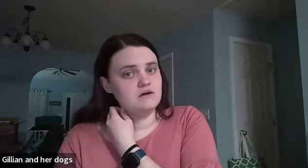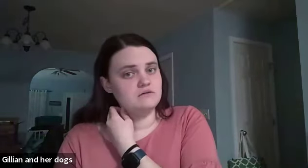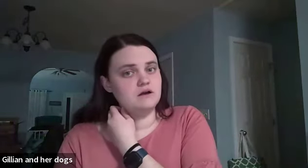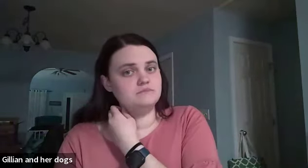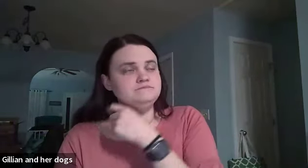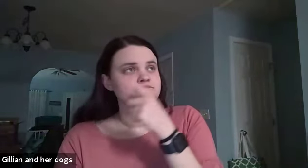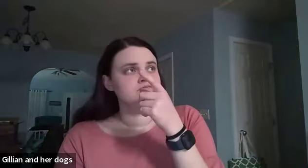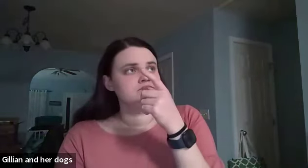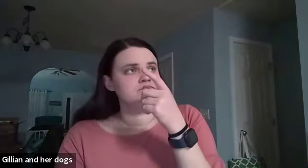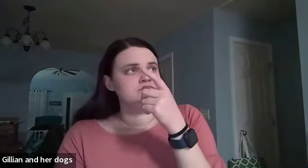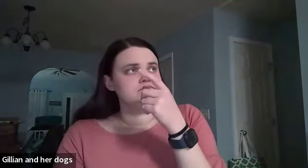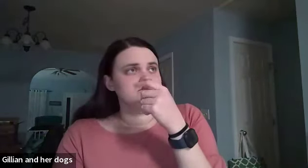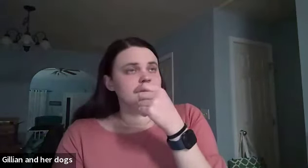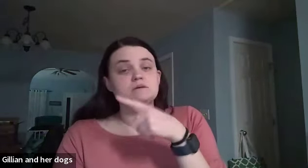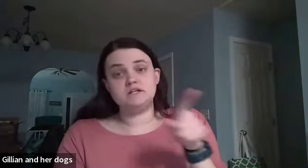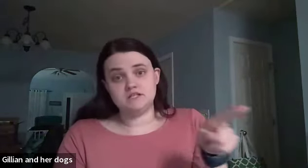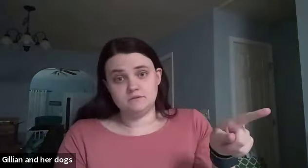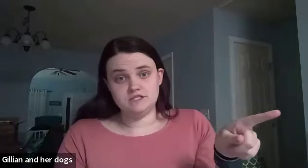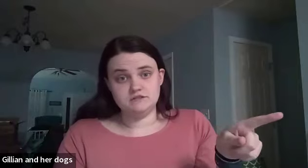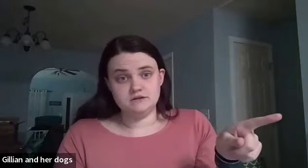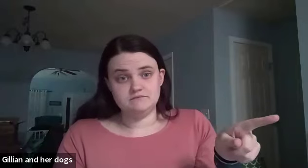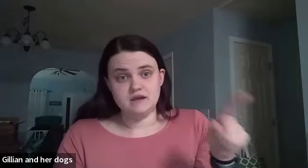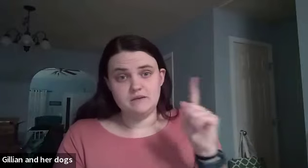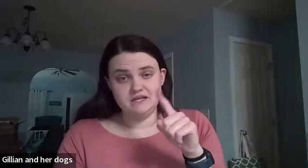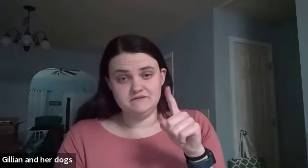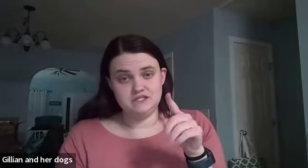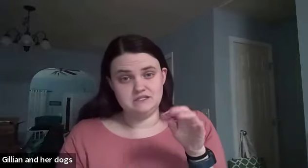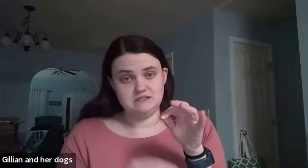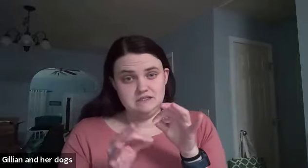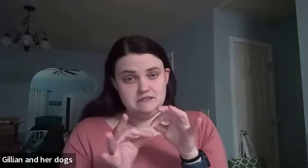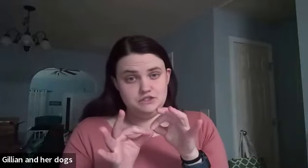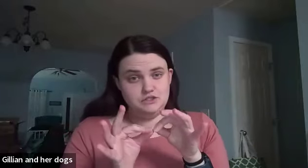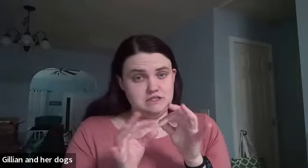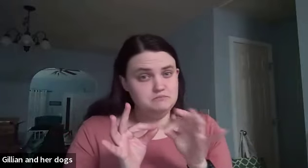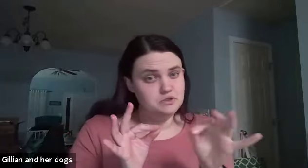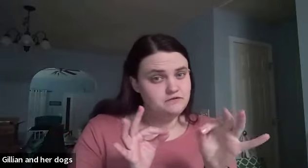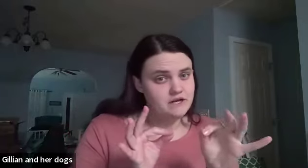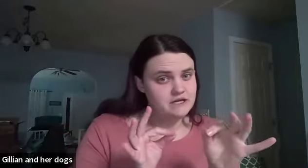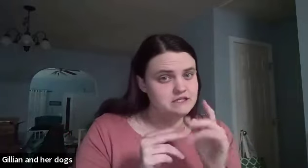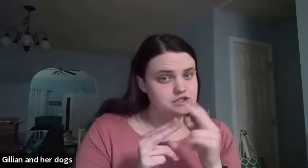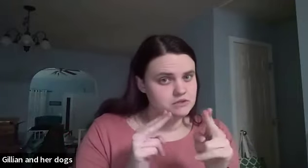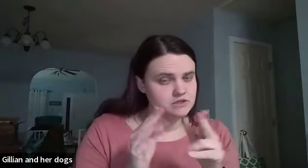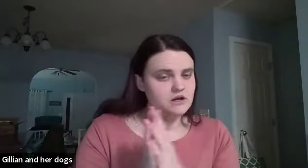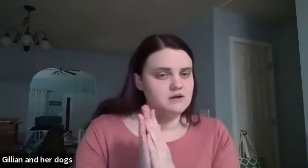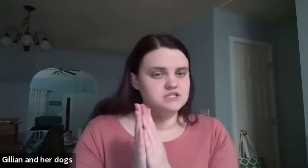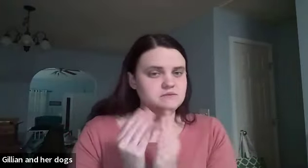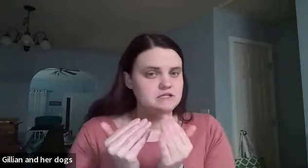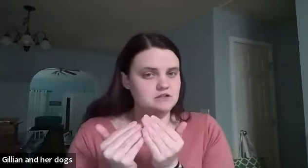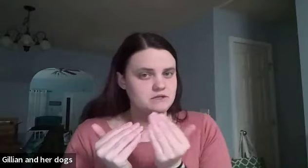out? There's a bunch of different ways you do it. I'm gonna give this simpler phrase that's shorter, just to be a little